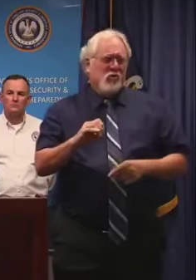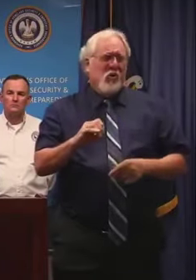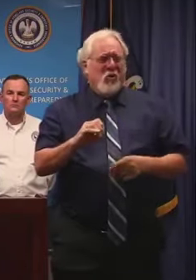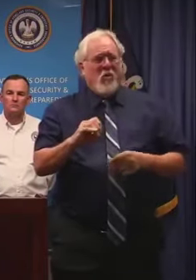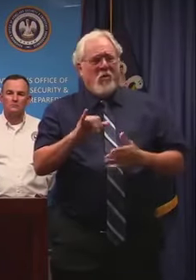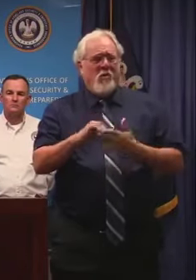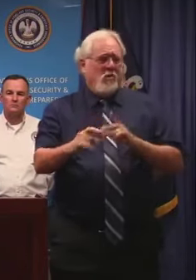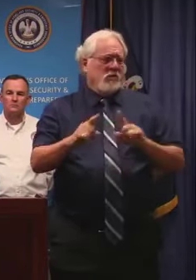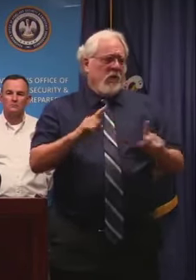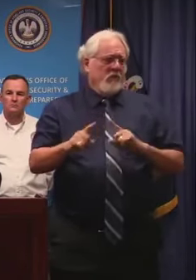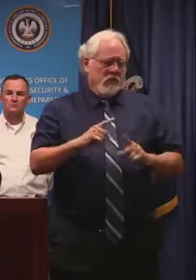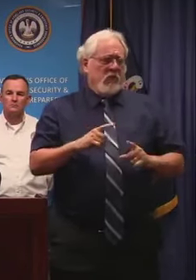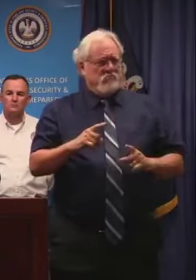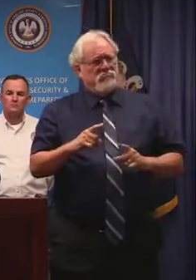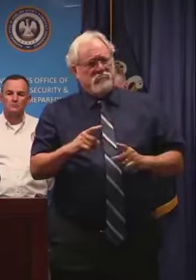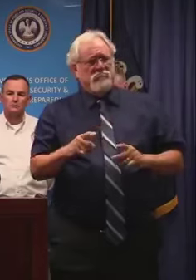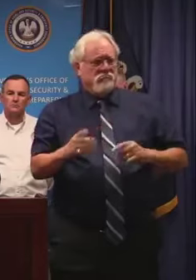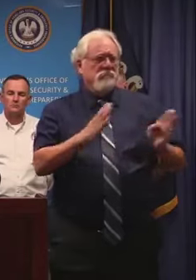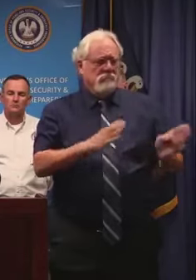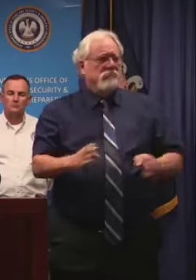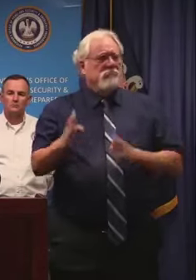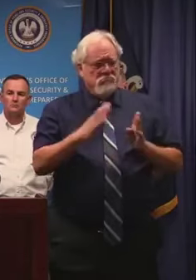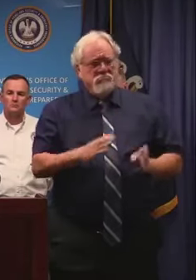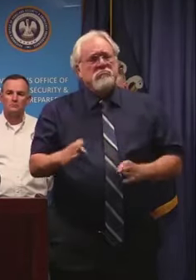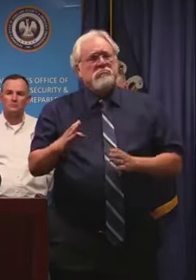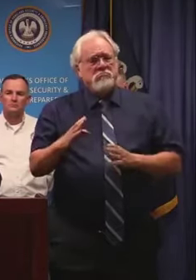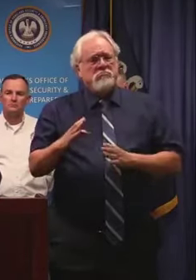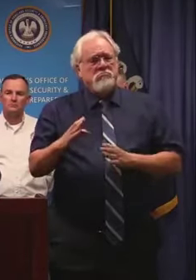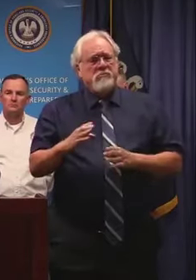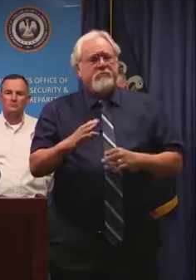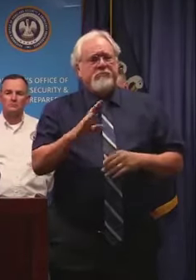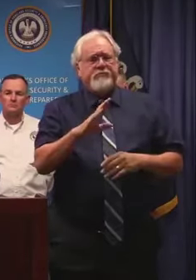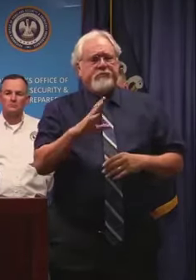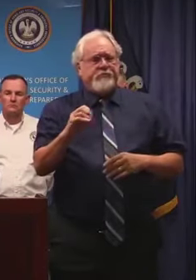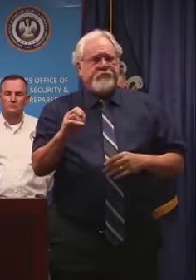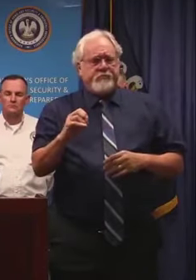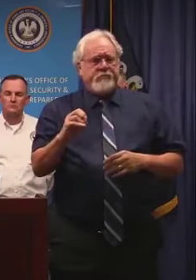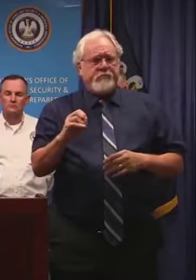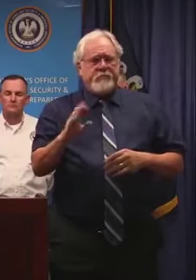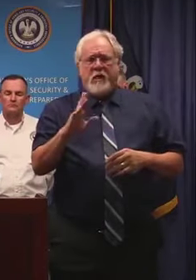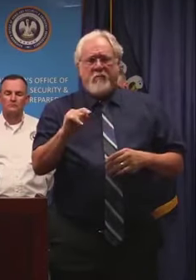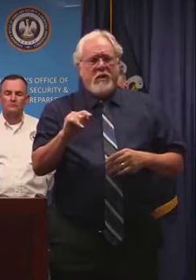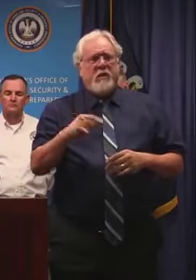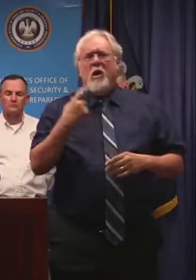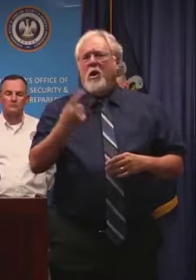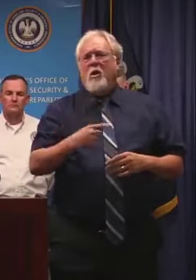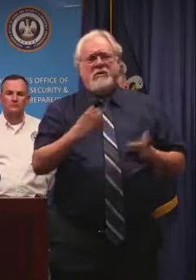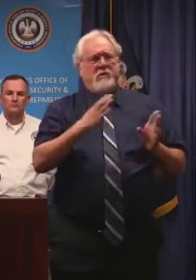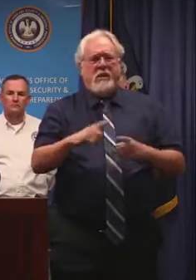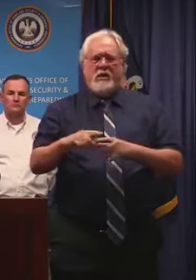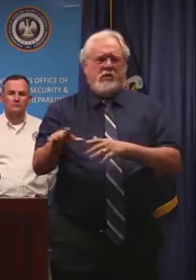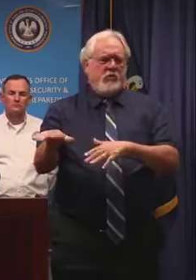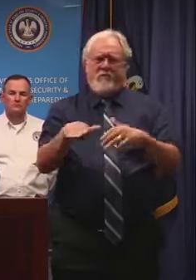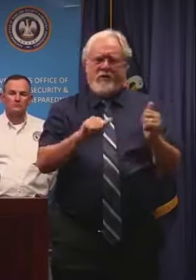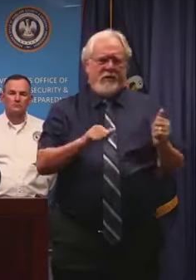those conversations have been having, those plannings have been taking place. But, you know, there's always a plan to